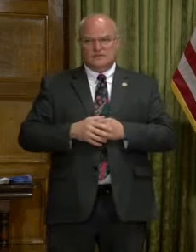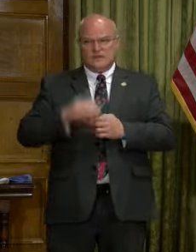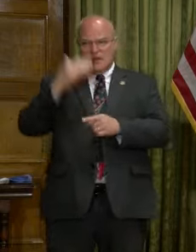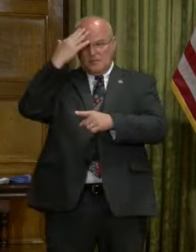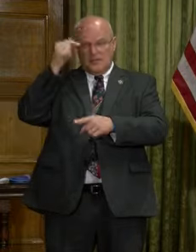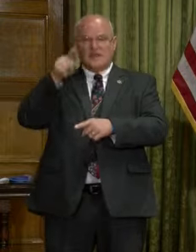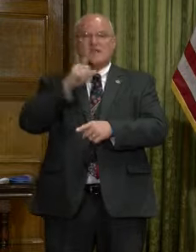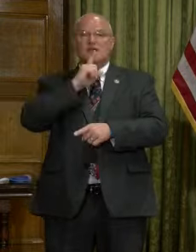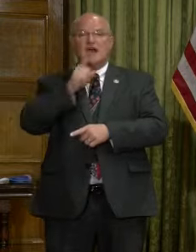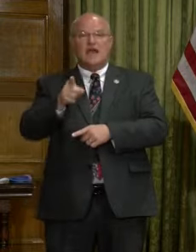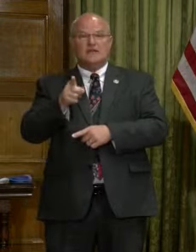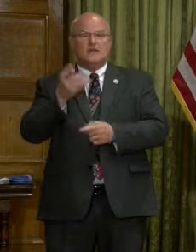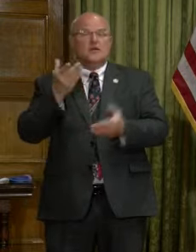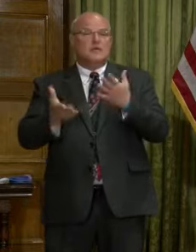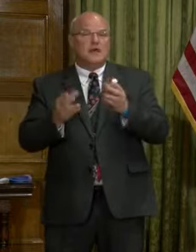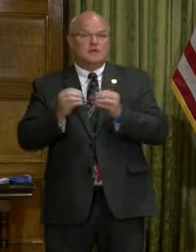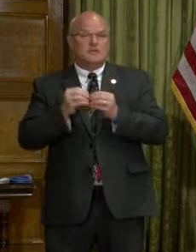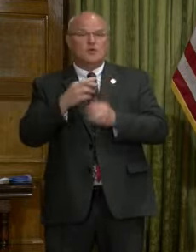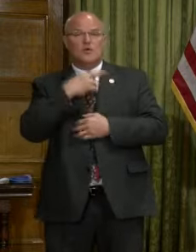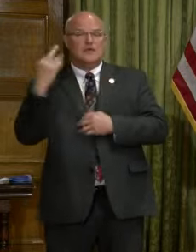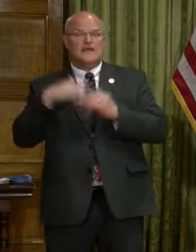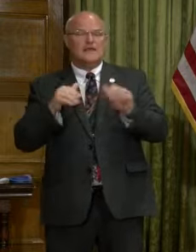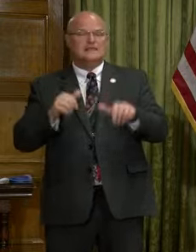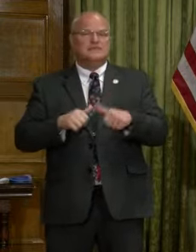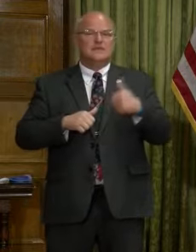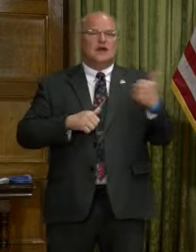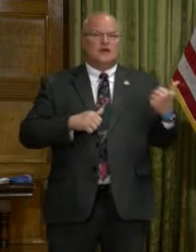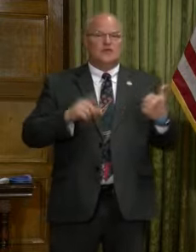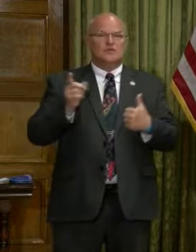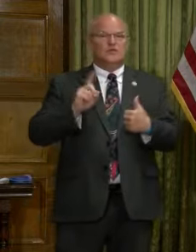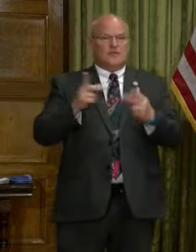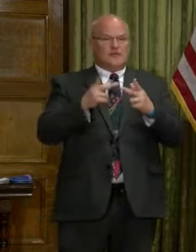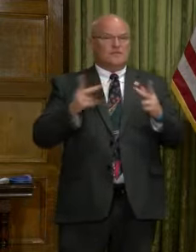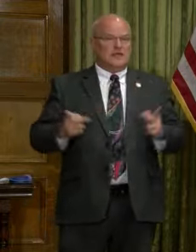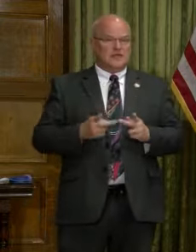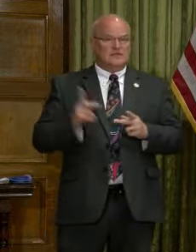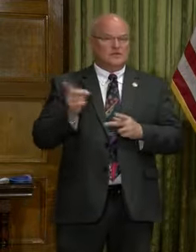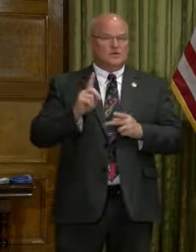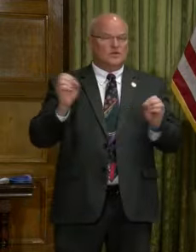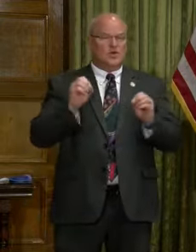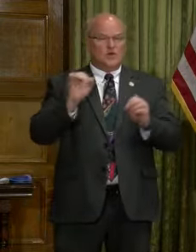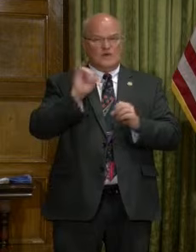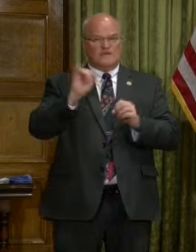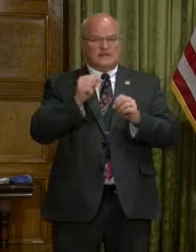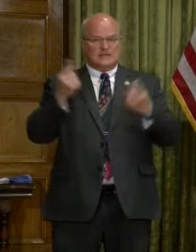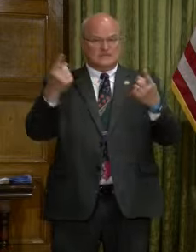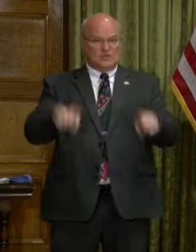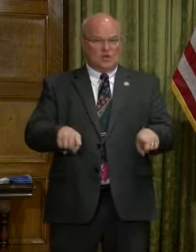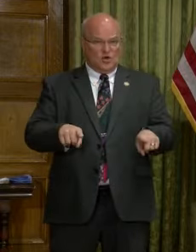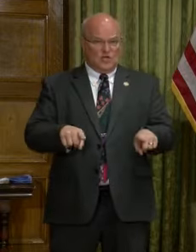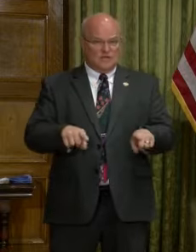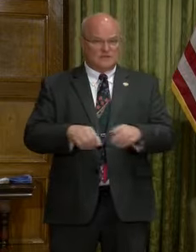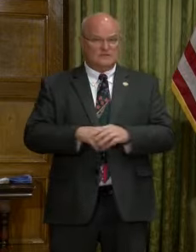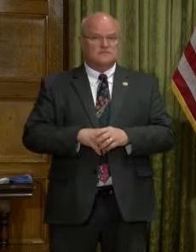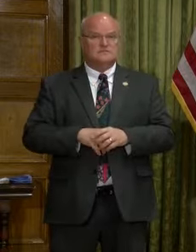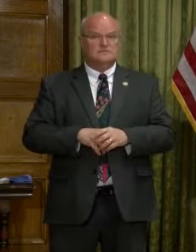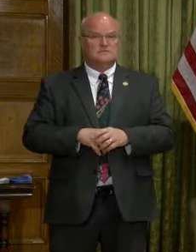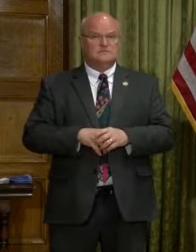Because they're actually might be more at risk than some of those where the places where no infection has occurred.